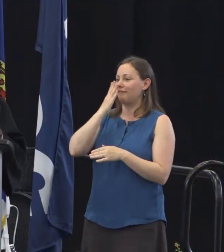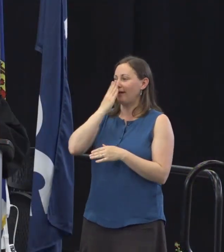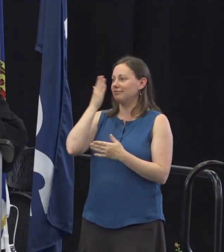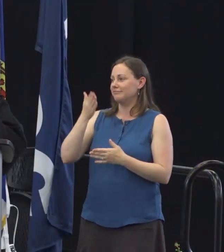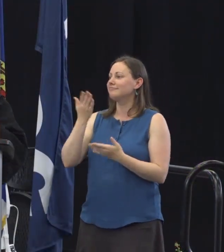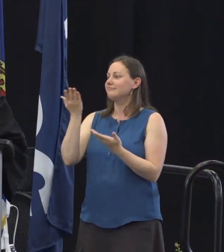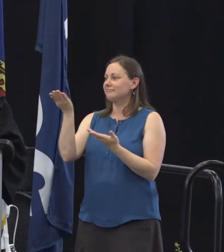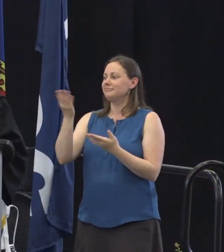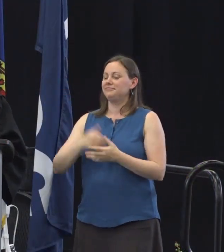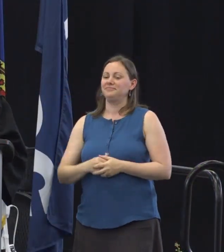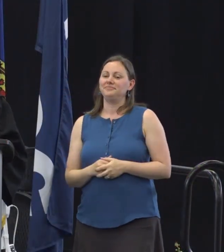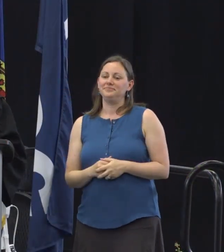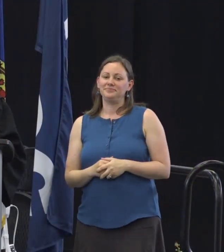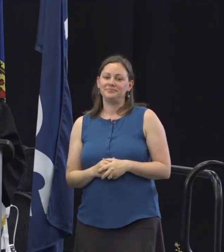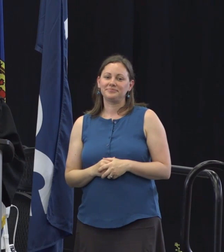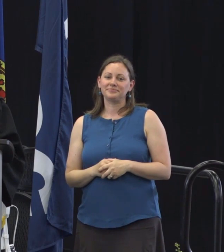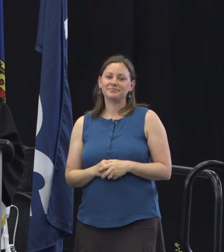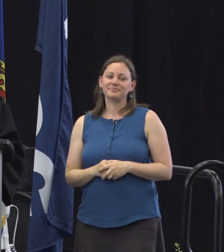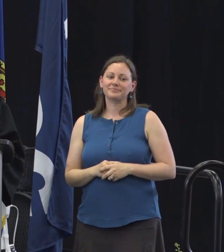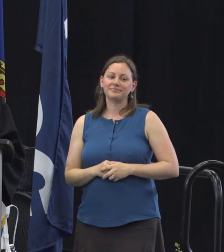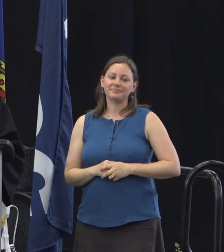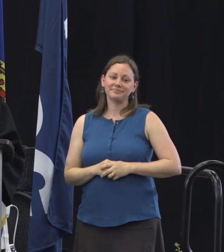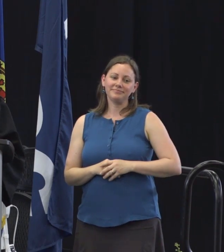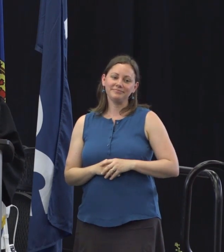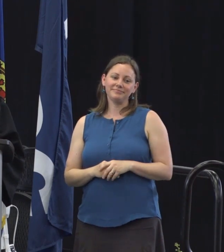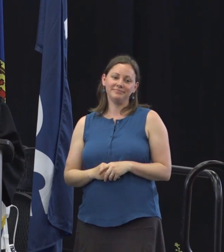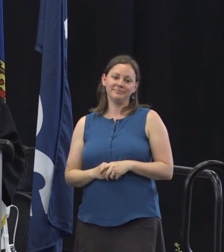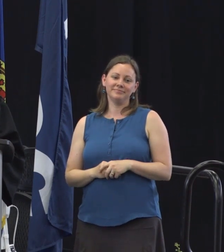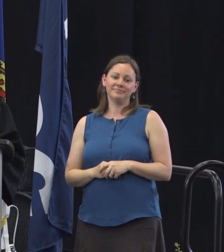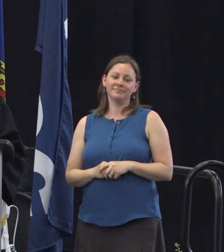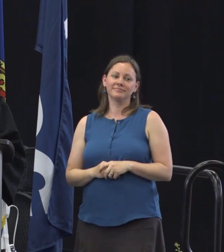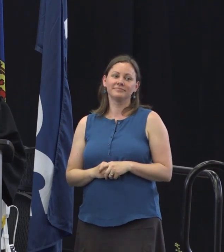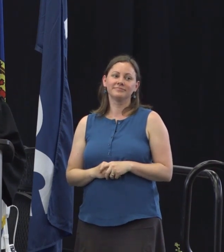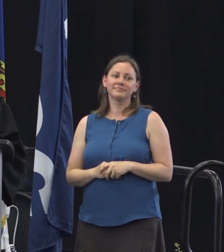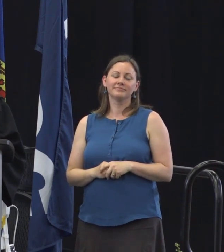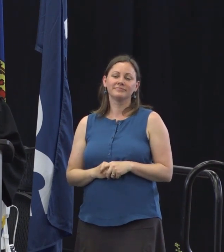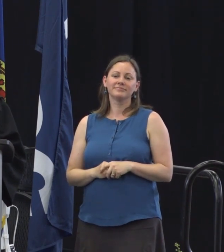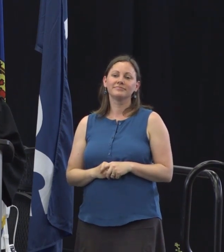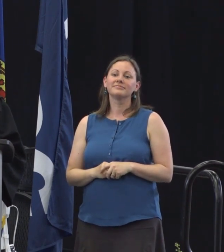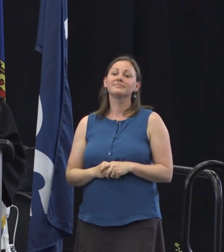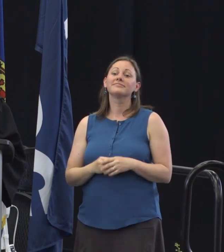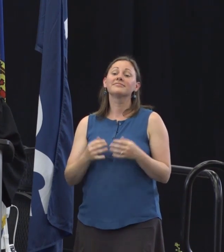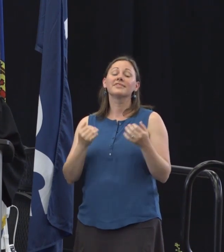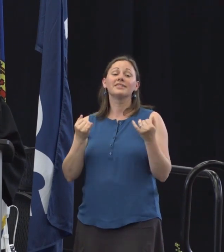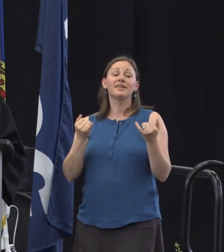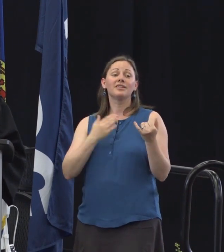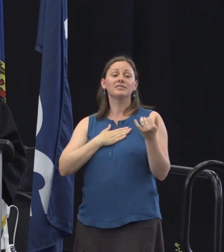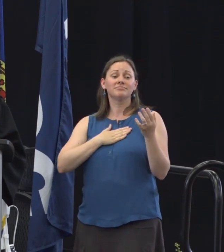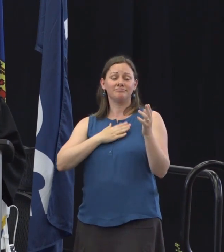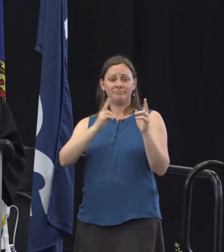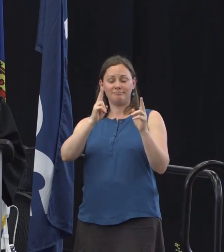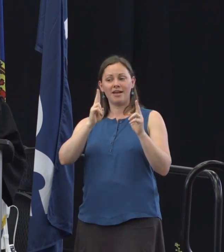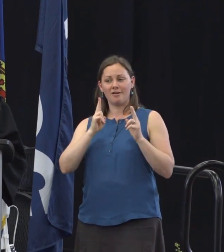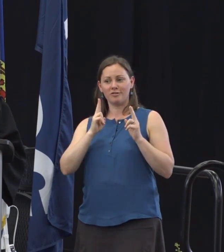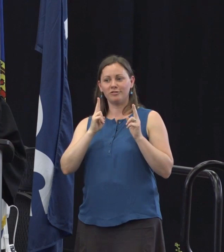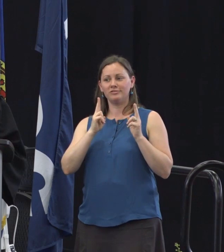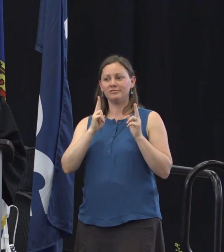College. And now, I have the distinct honor of introducing this year's